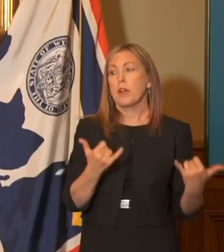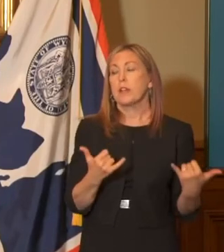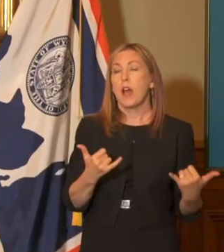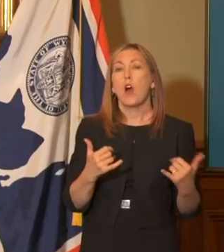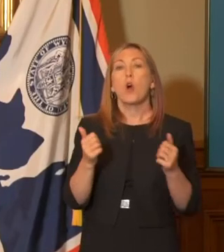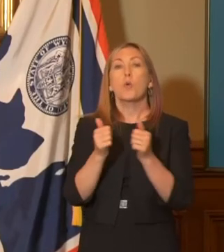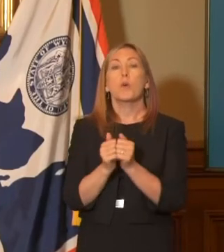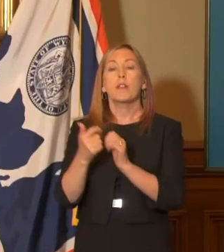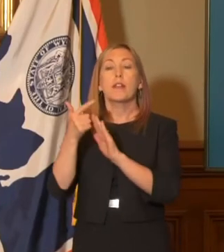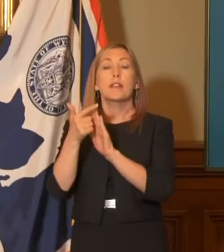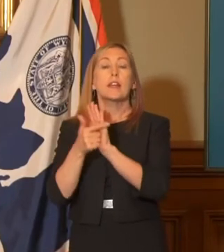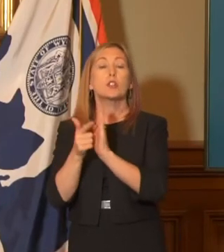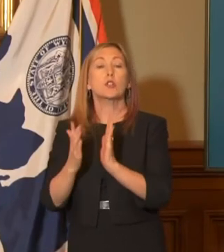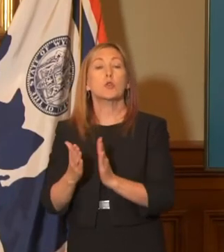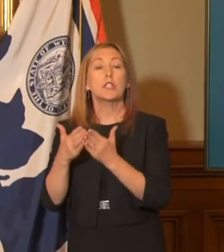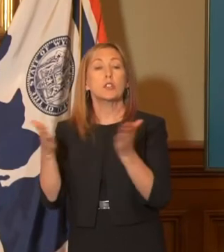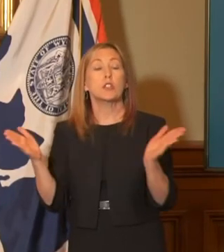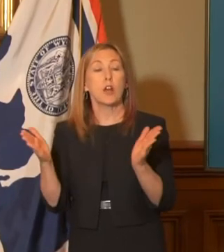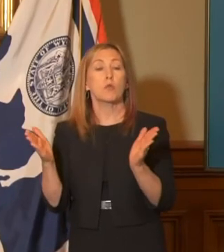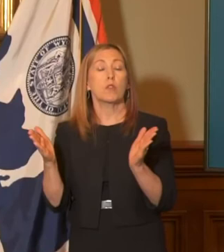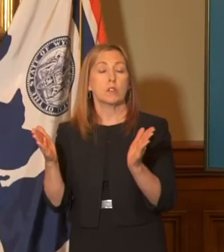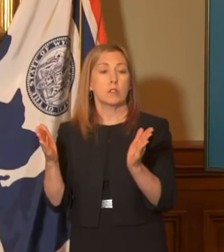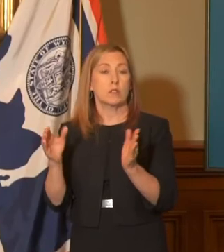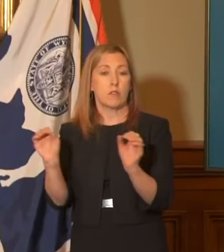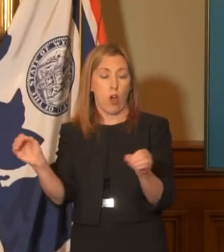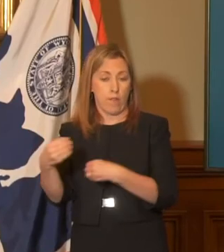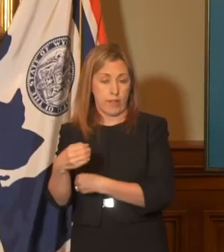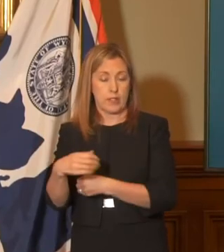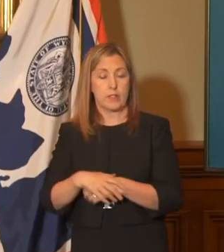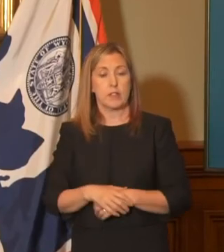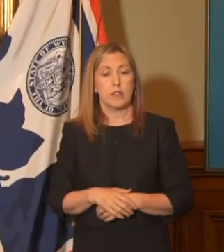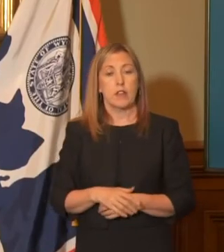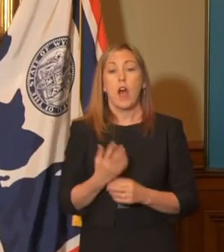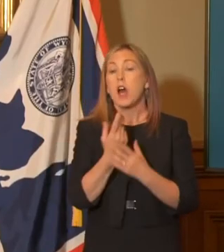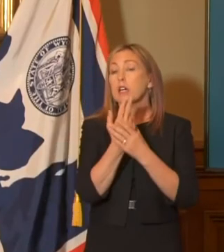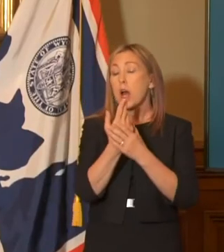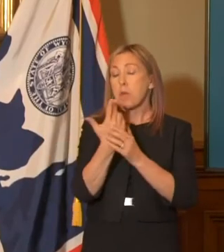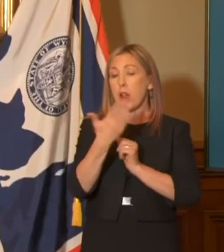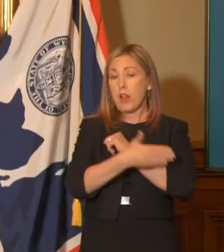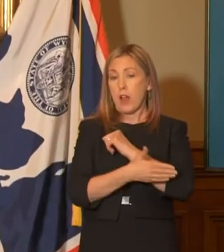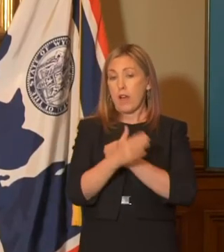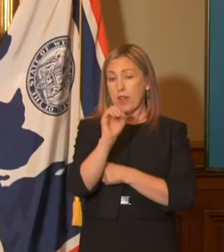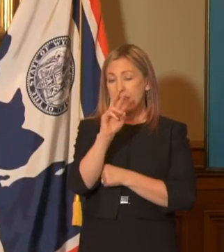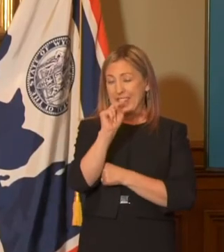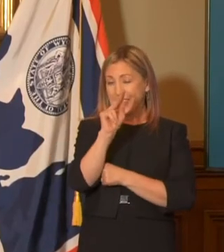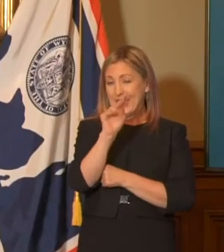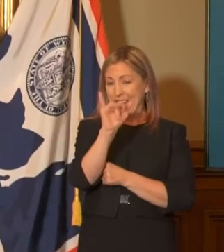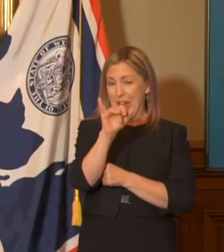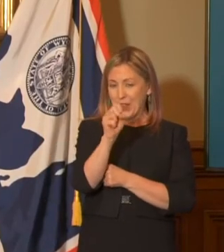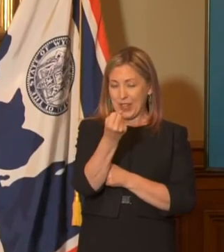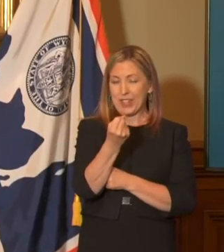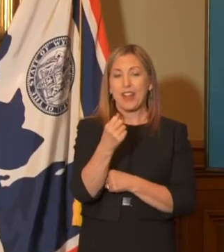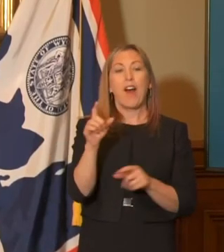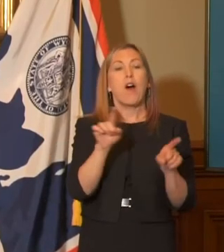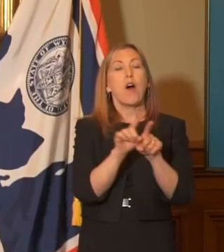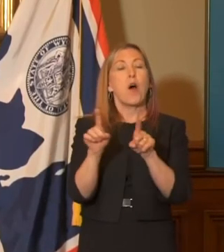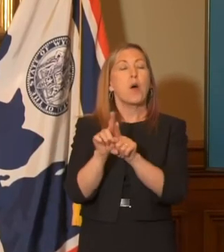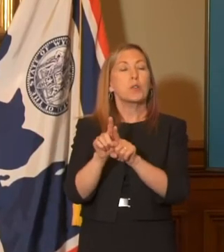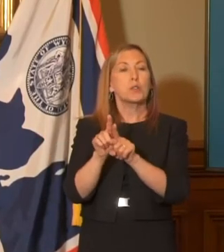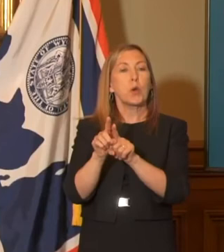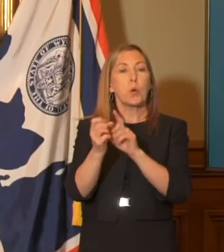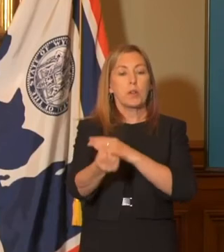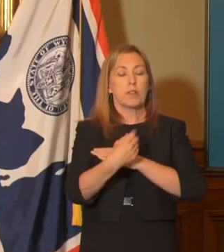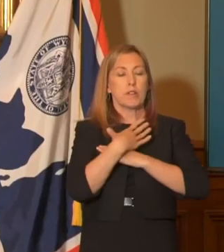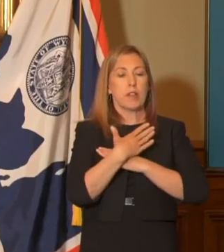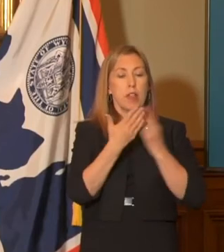Attorney General's office. And yes, a couple of counties have also submitted their plans to me